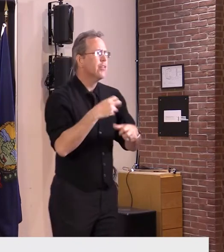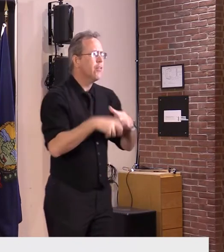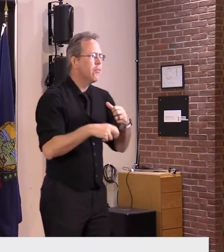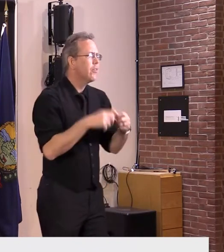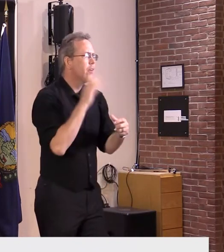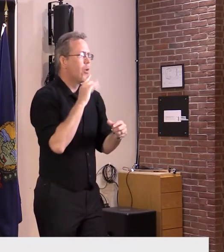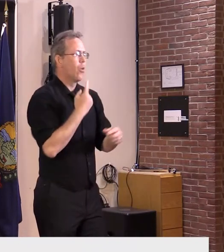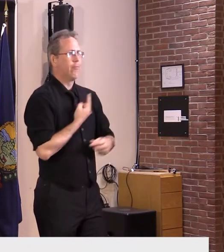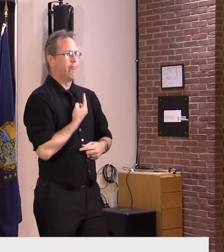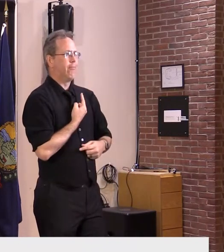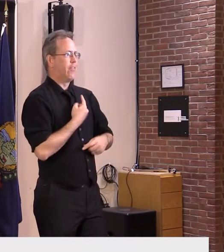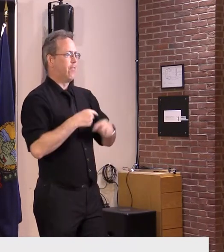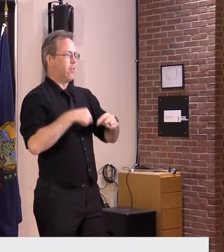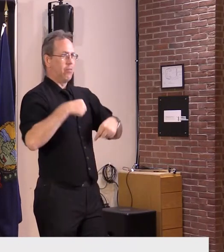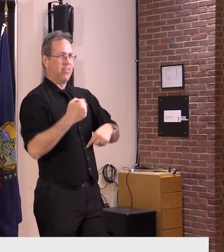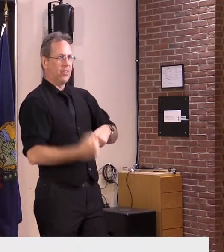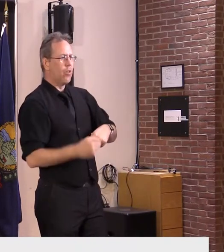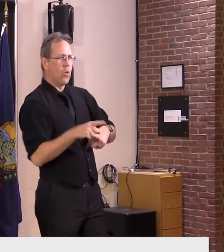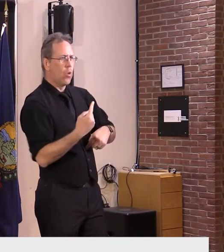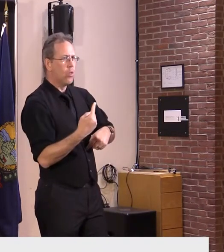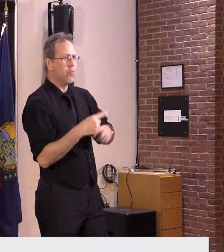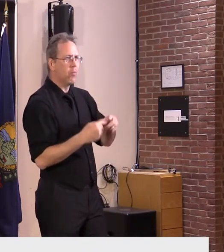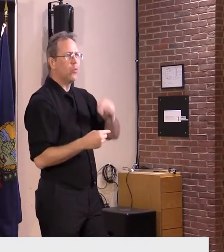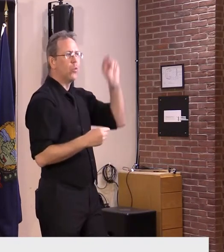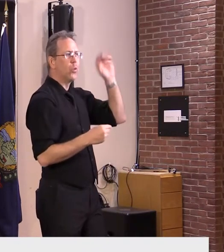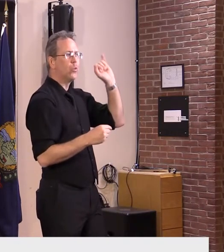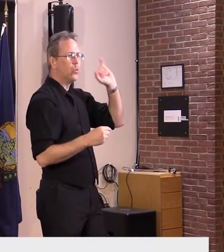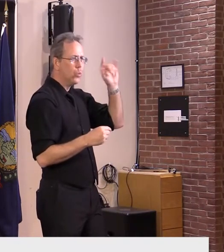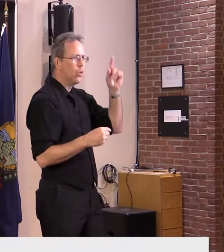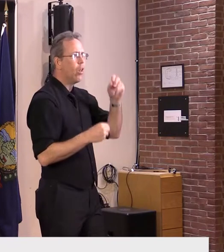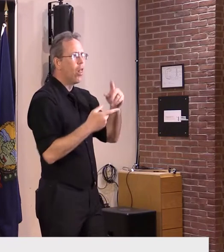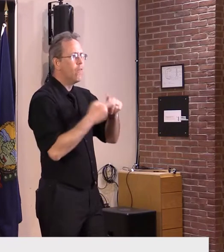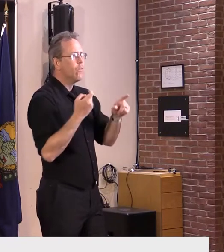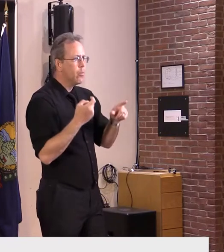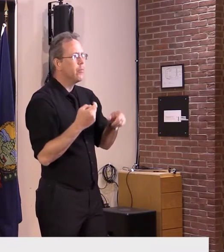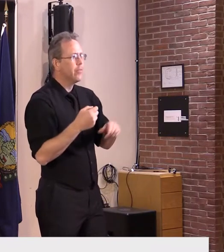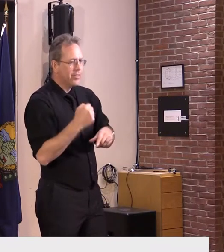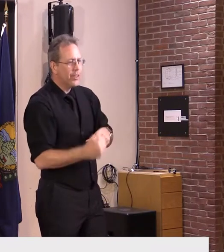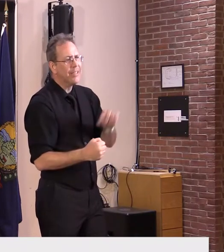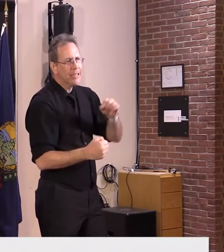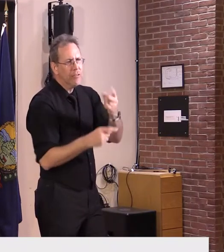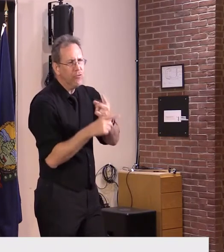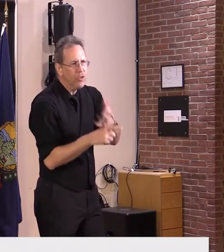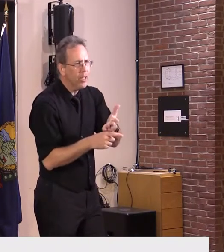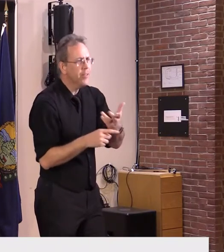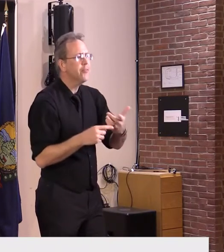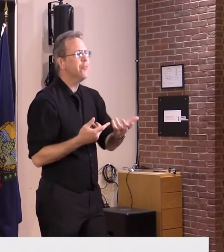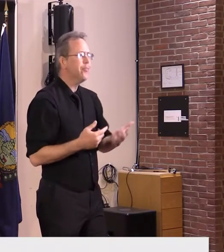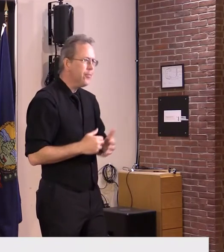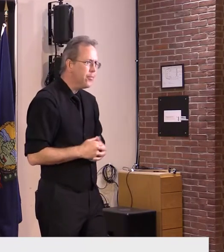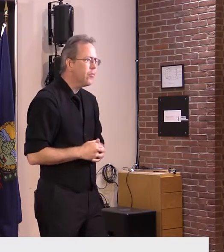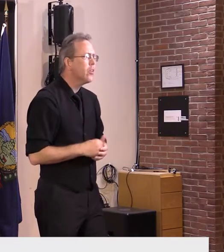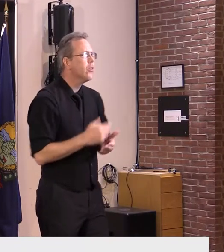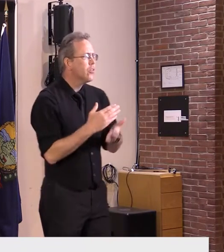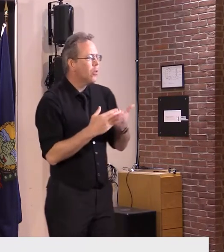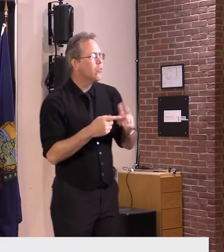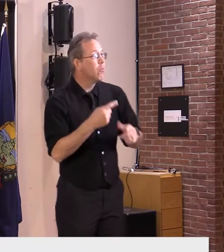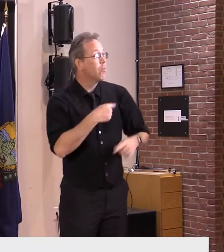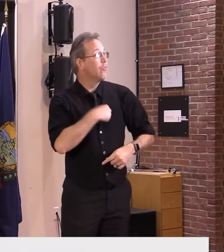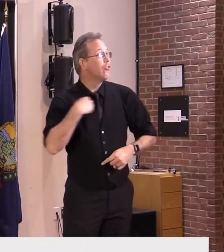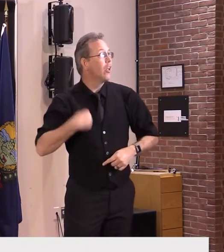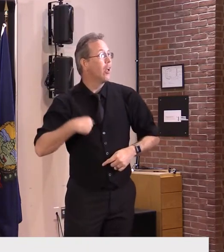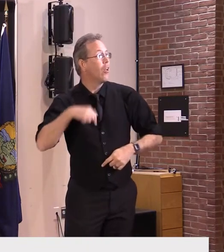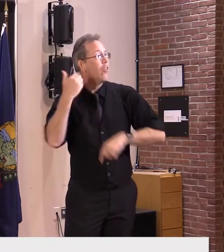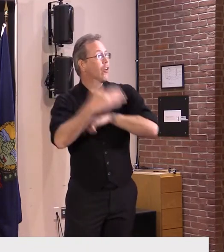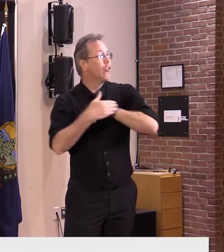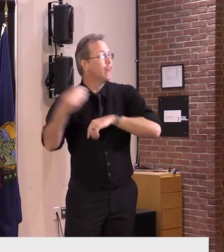acknowledge a great deal of it is coming from there, but coming from China as well and other